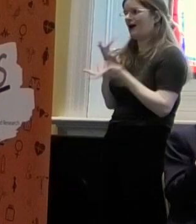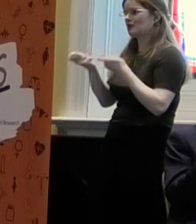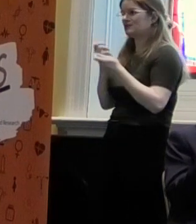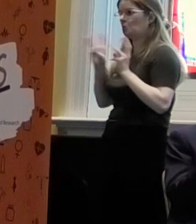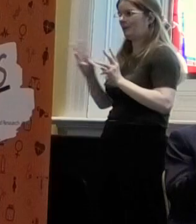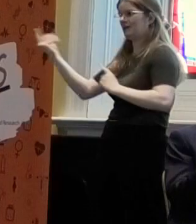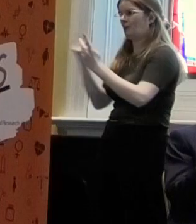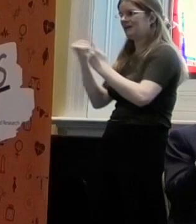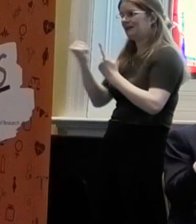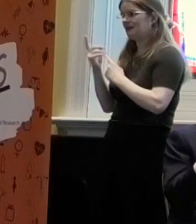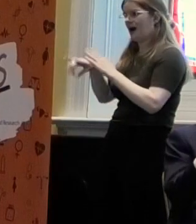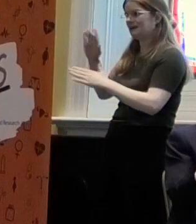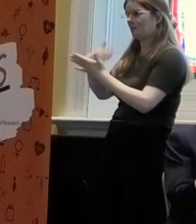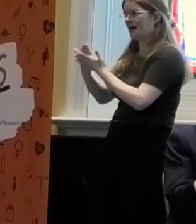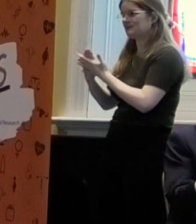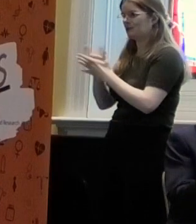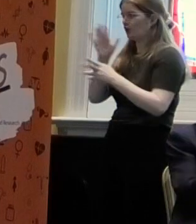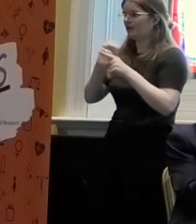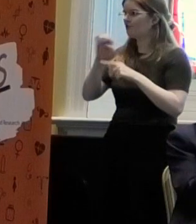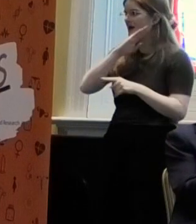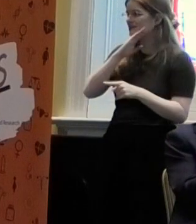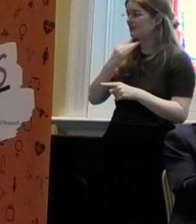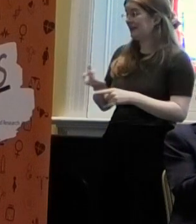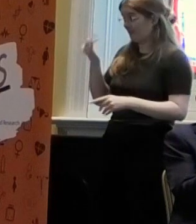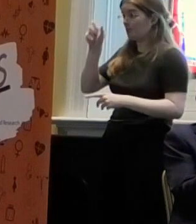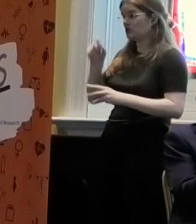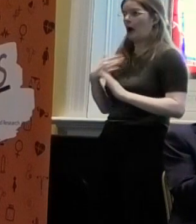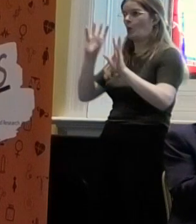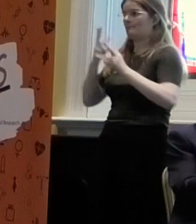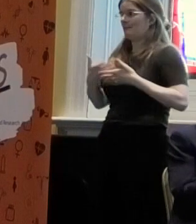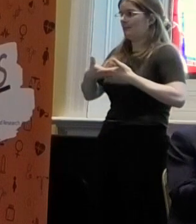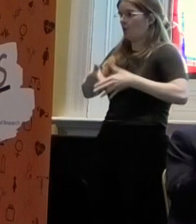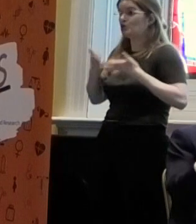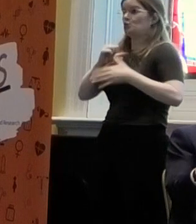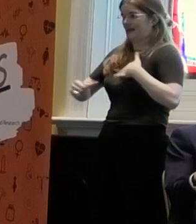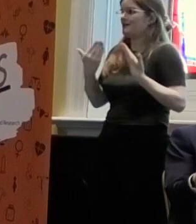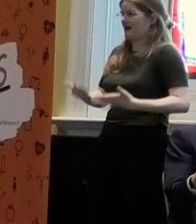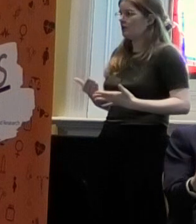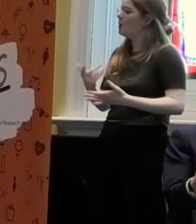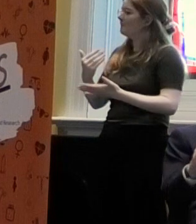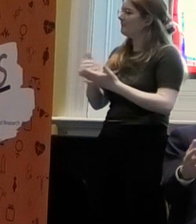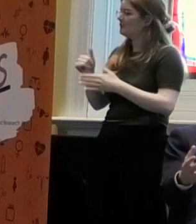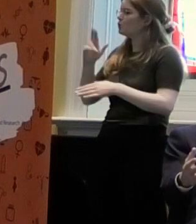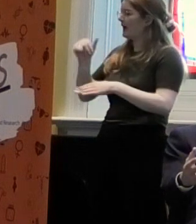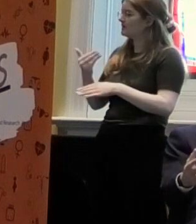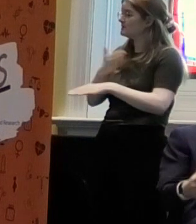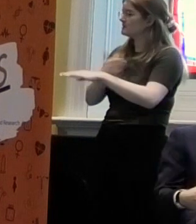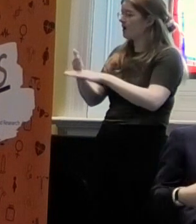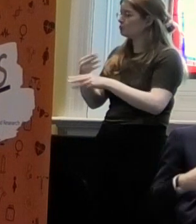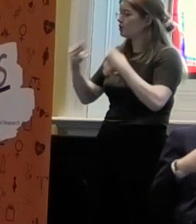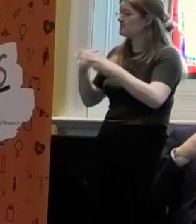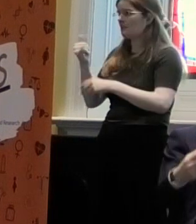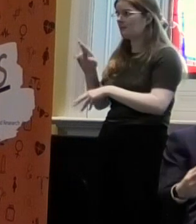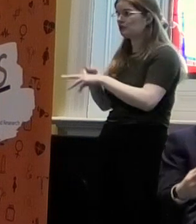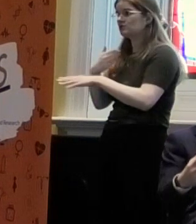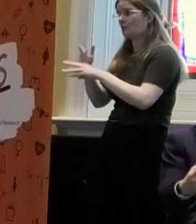increasing pressure demands? Well, what if you could, if someone wanted induction of labor, what if you could start the induction of labor at home and keep